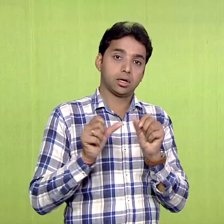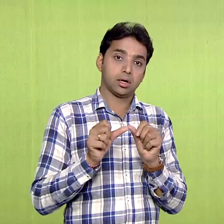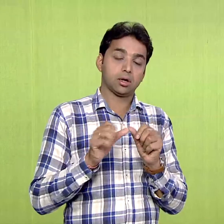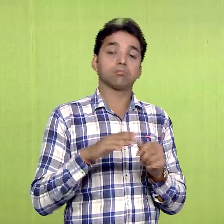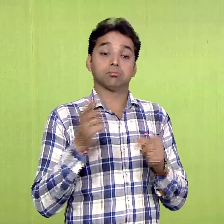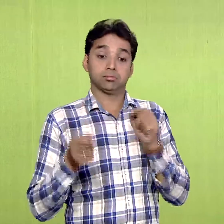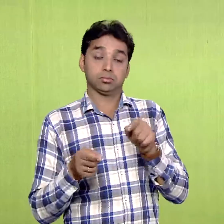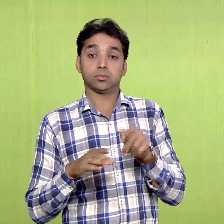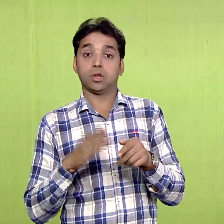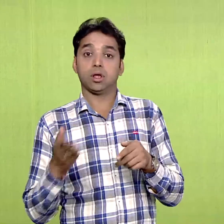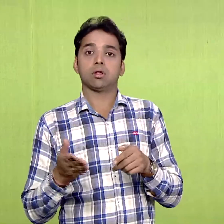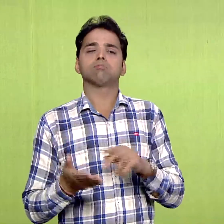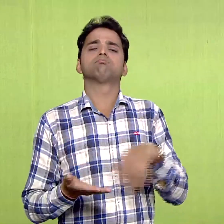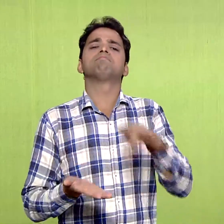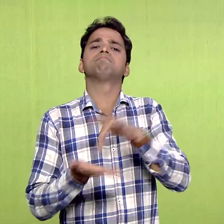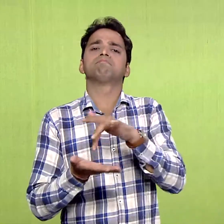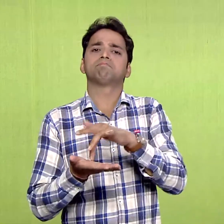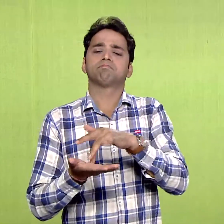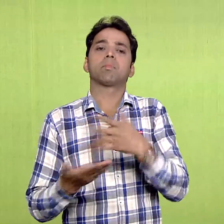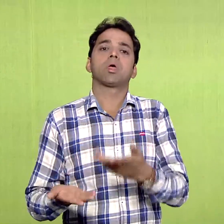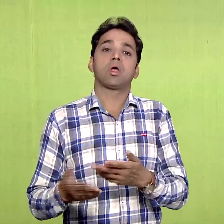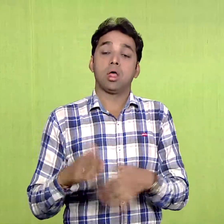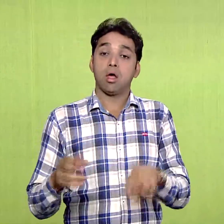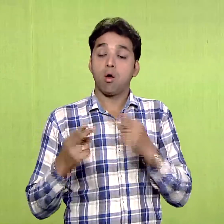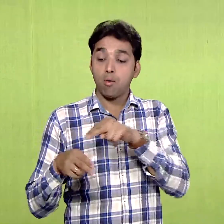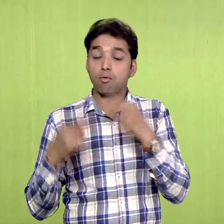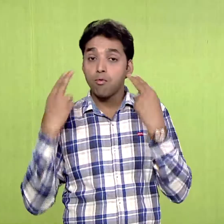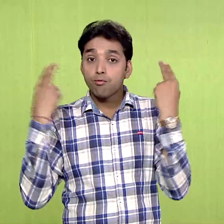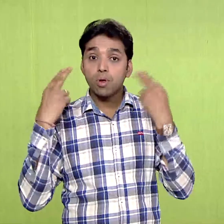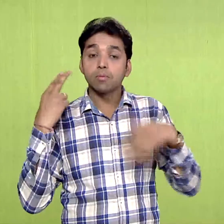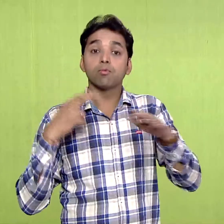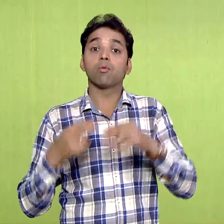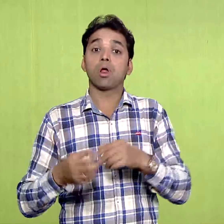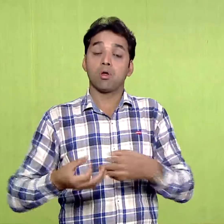is another place that is famous for Buddhist architecture.